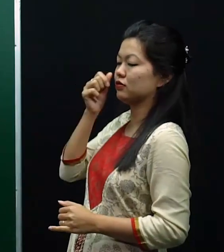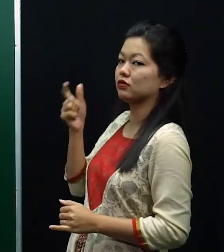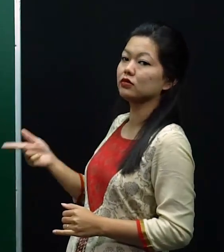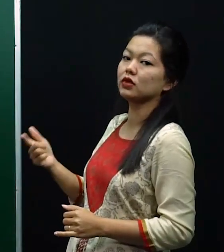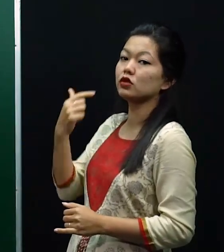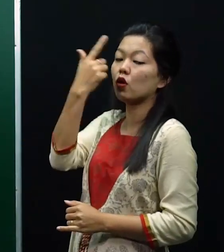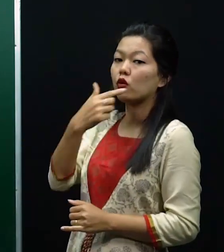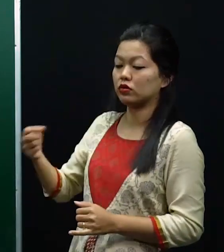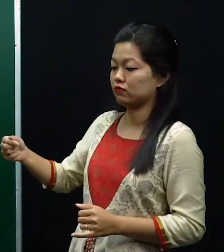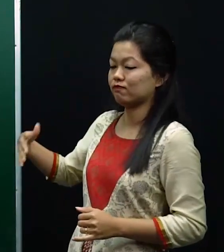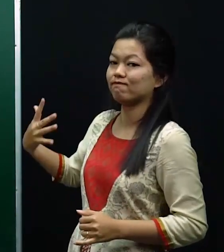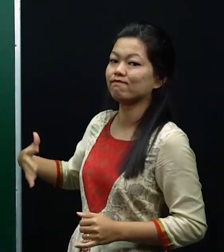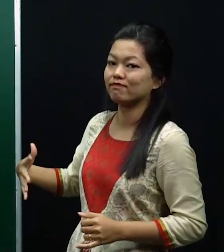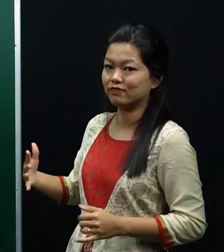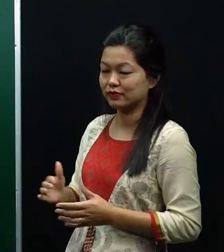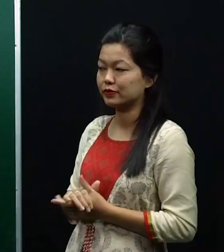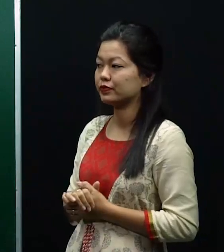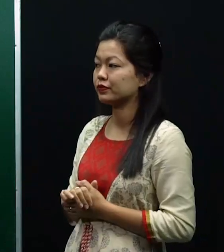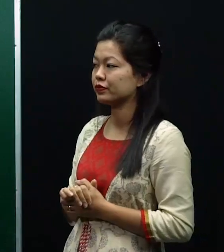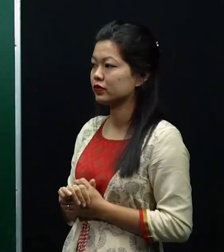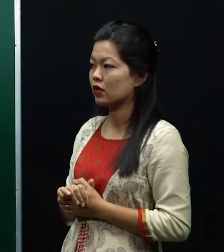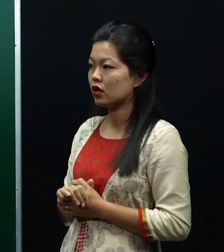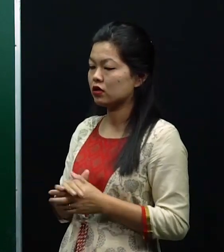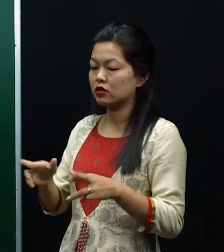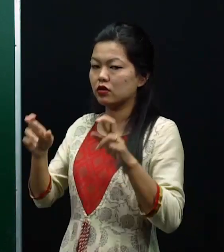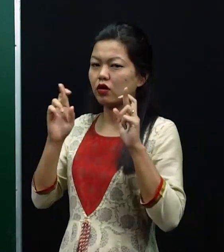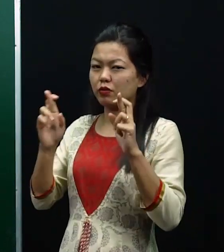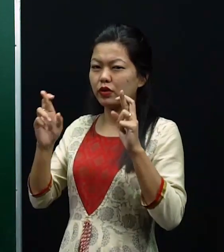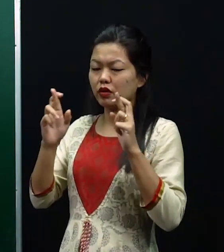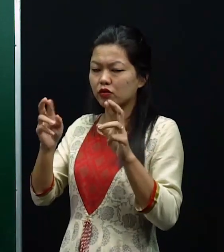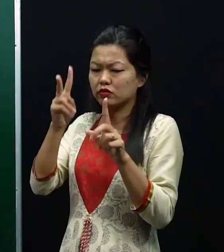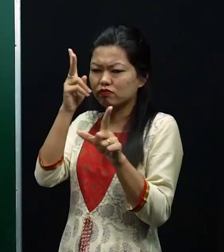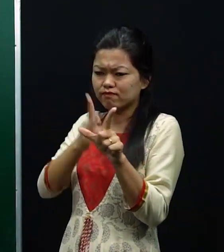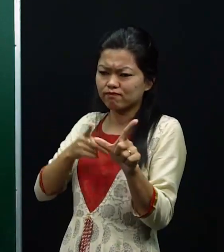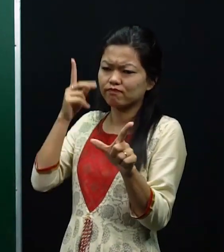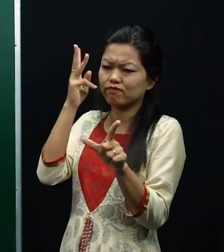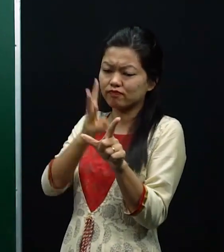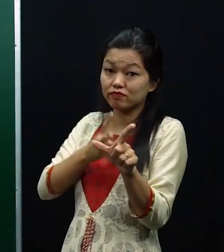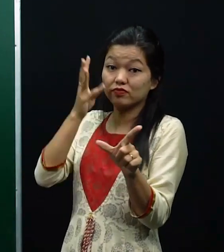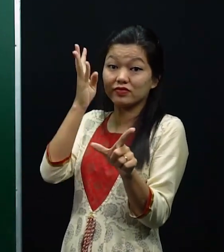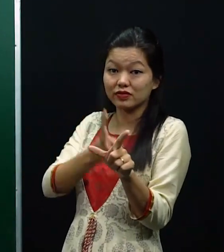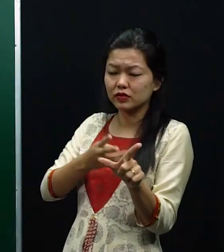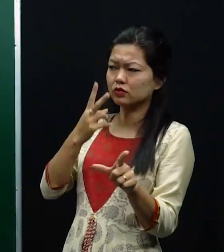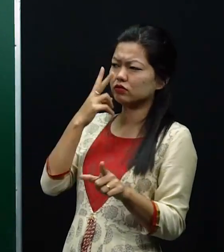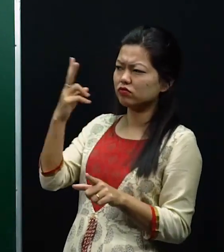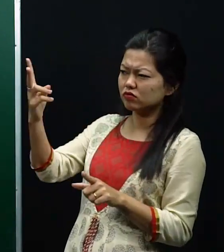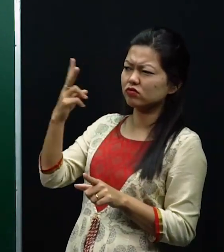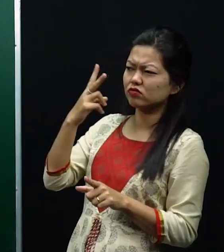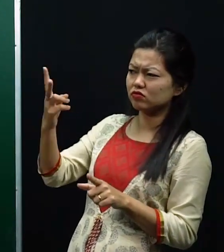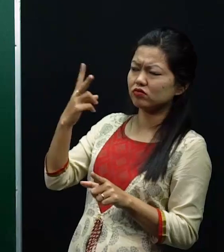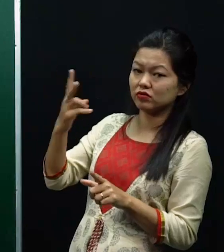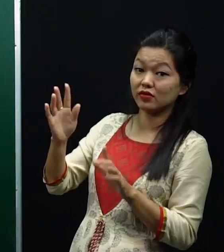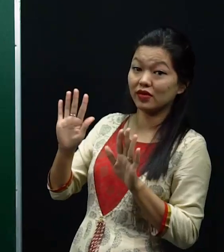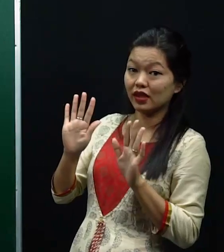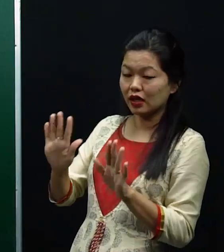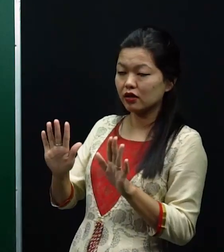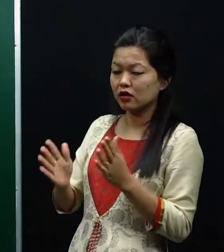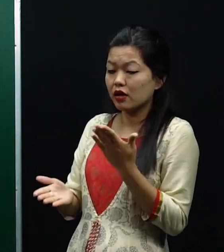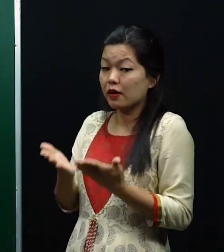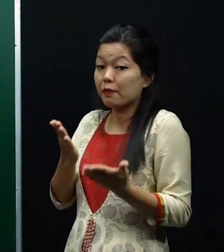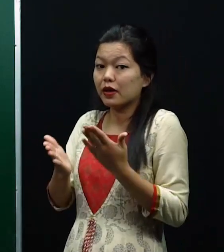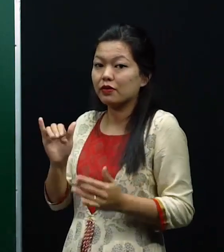whom he considered it to be his teacher. And every time he looked at the face that was on the mountain, it appears that the man was smiling at